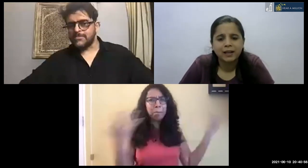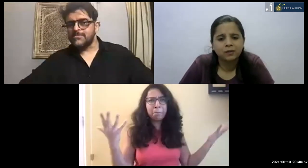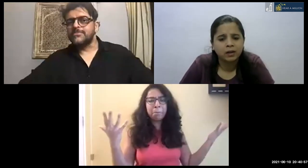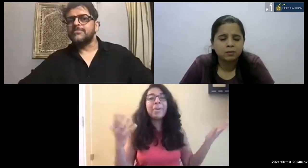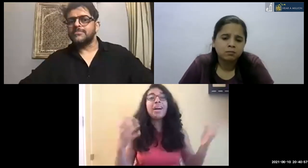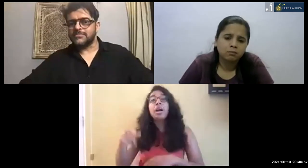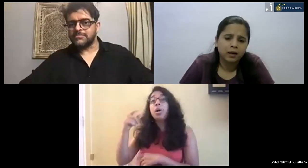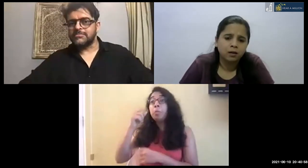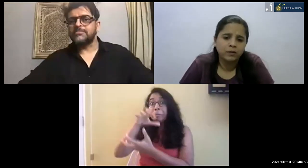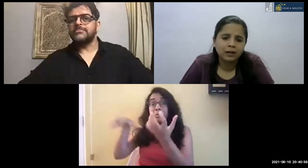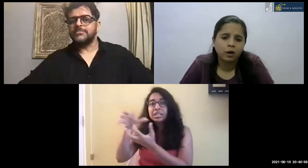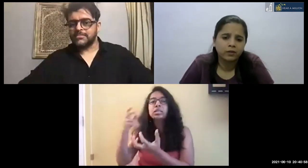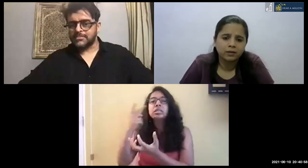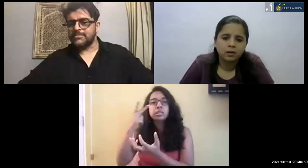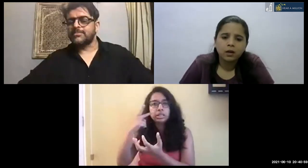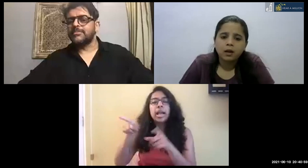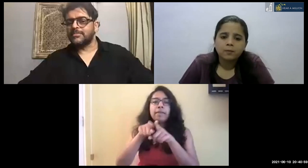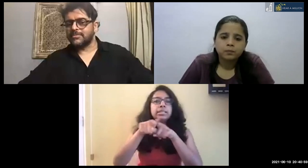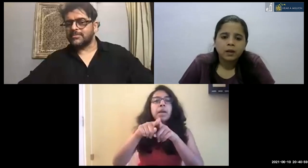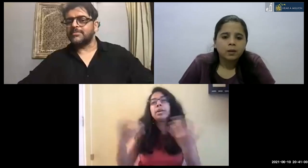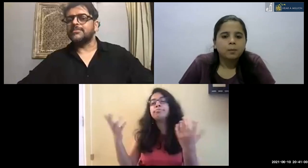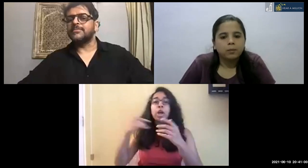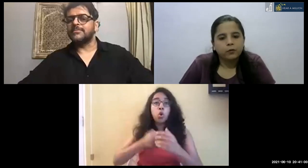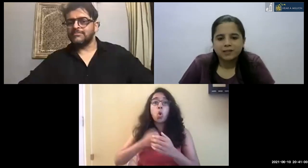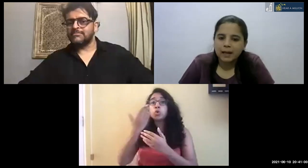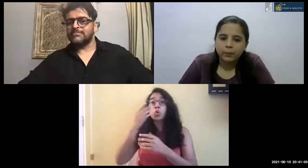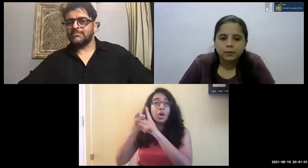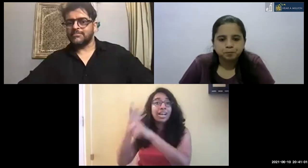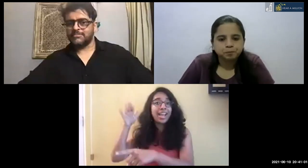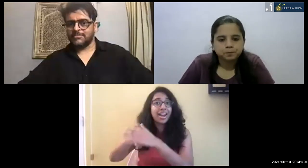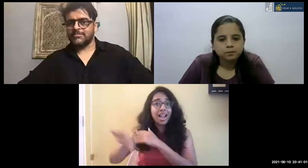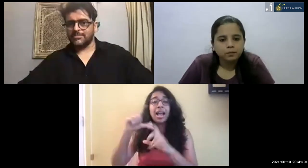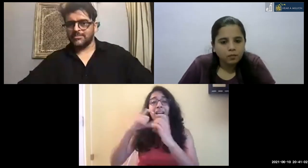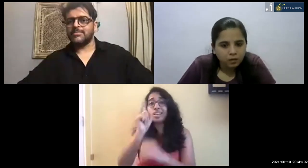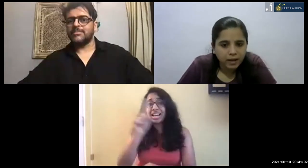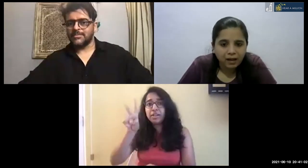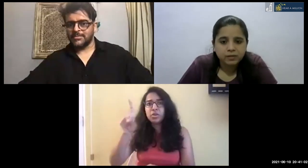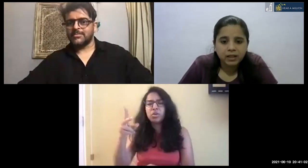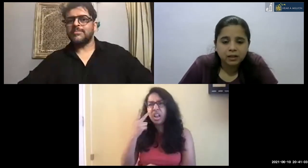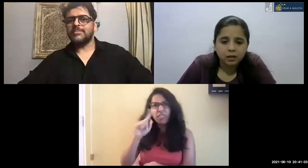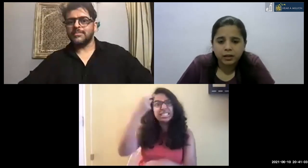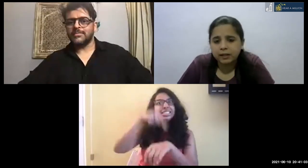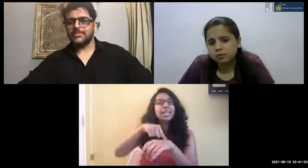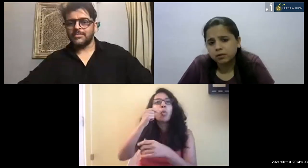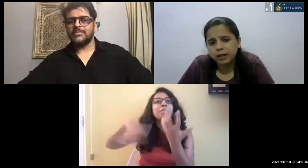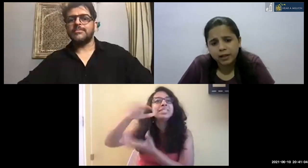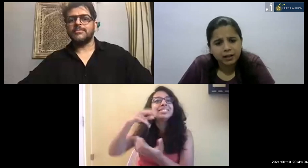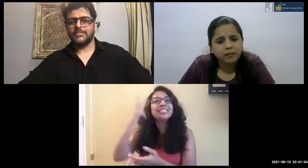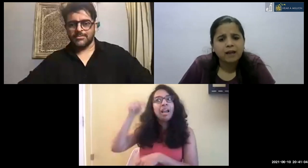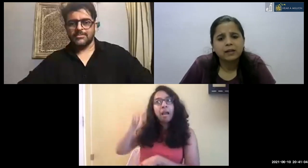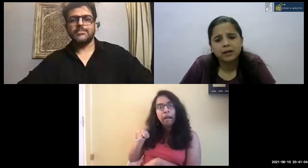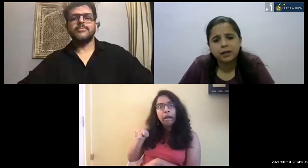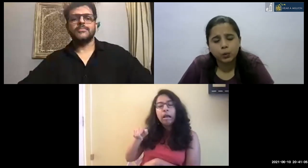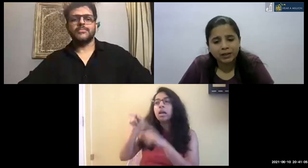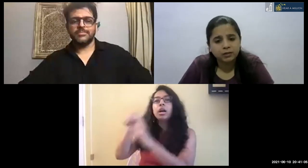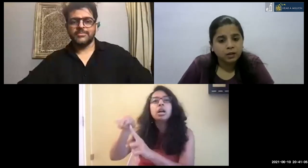shy and we might feel confident. For example, we have the in Kerala we